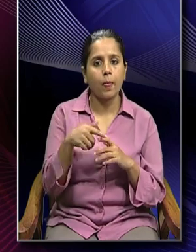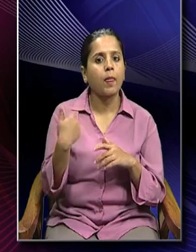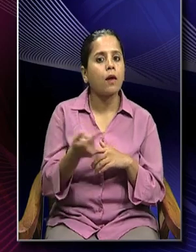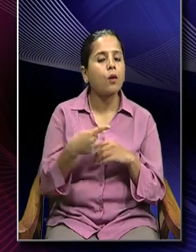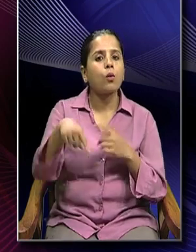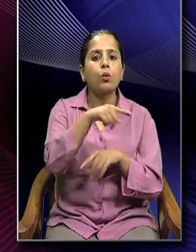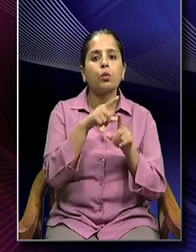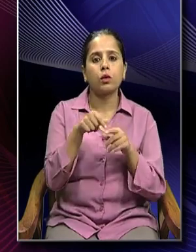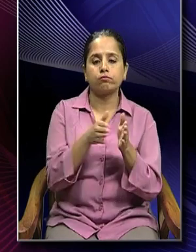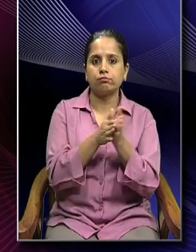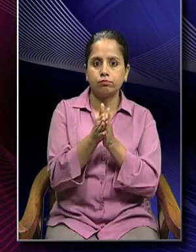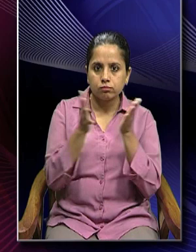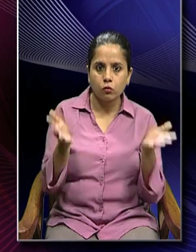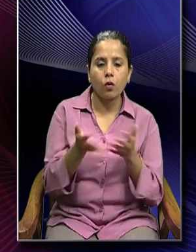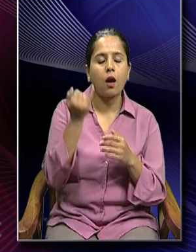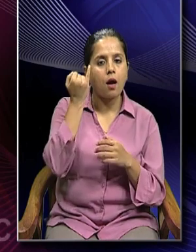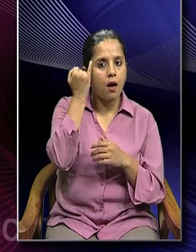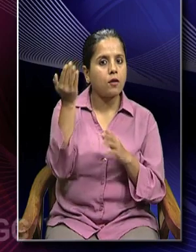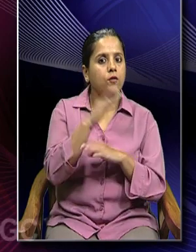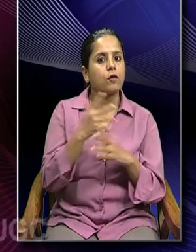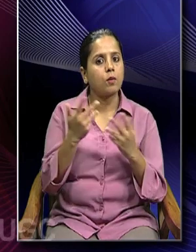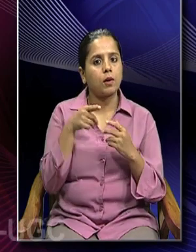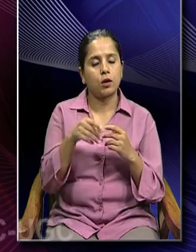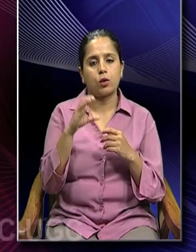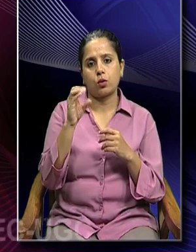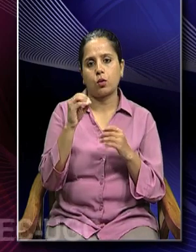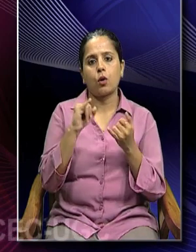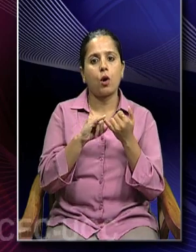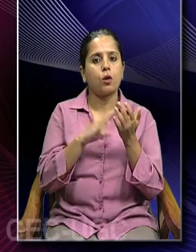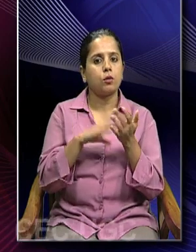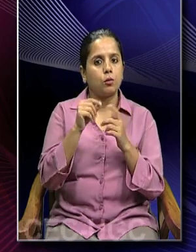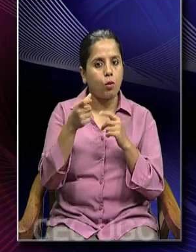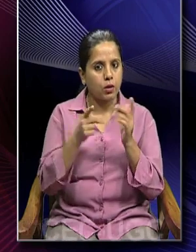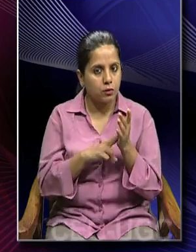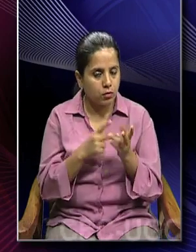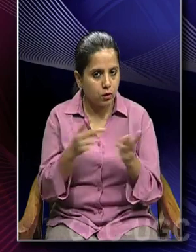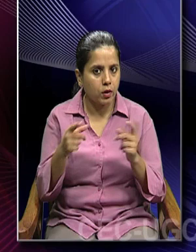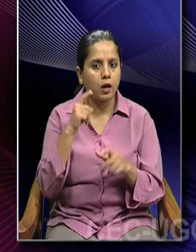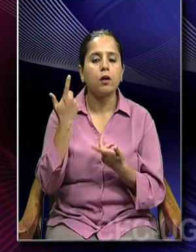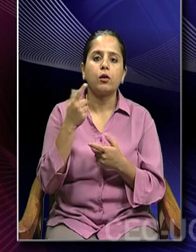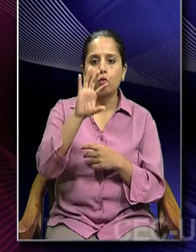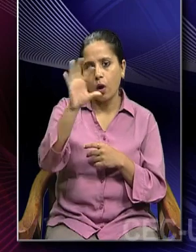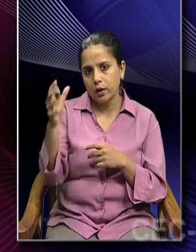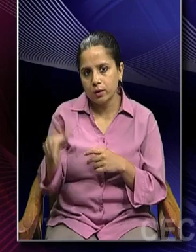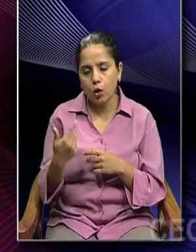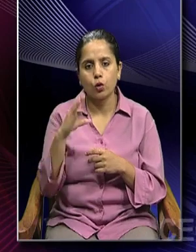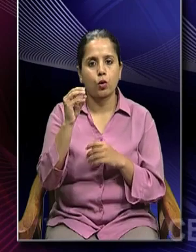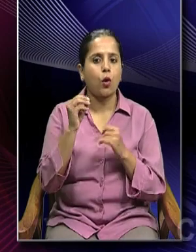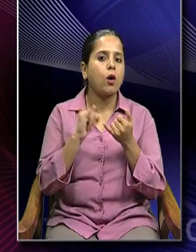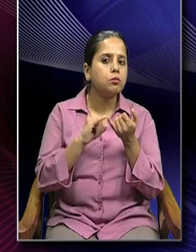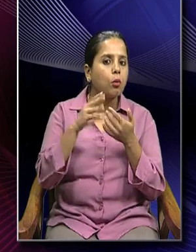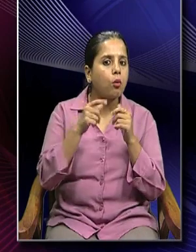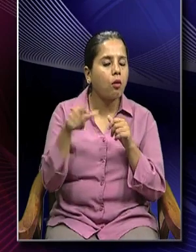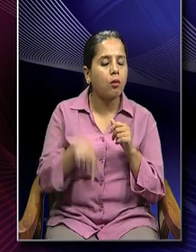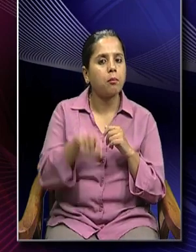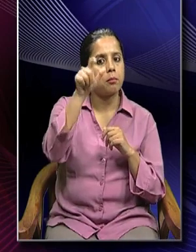is actually motivated from the idea of being a cosmopolitan country, being a cosmopolitan person. So, cosmonity is